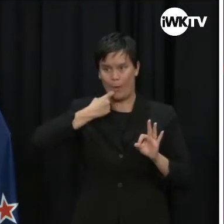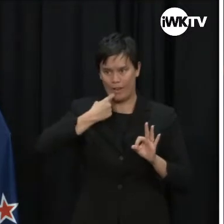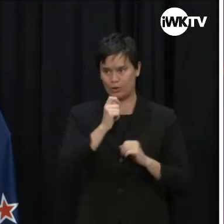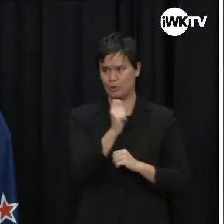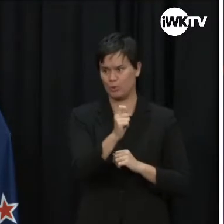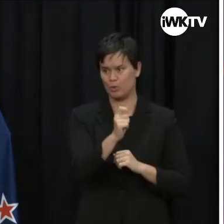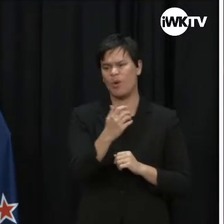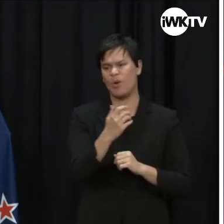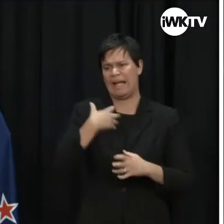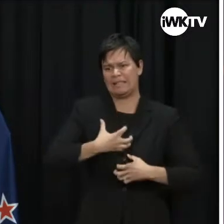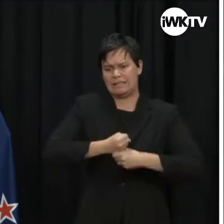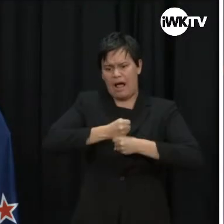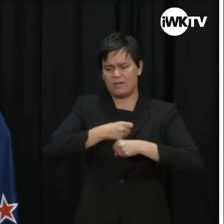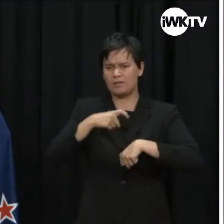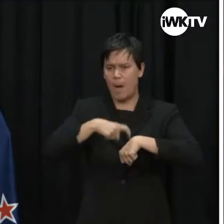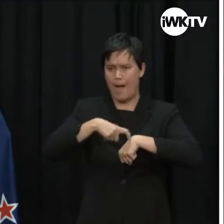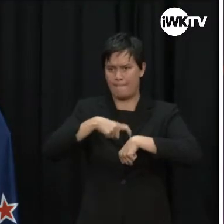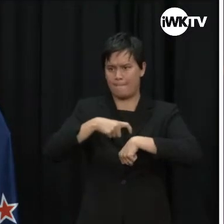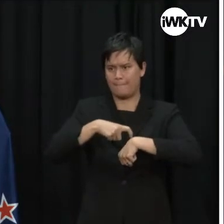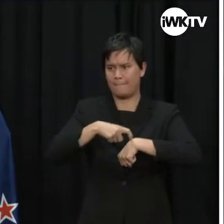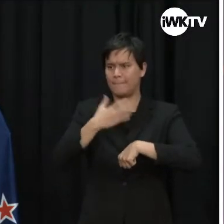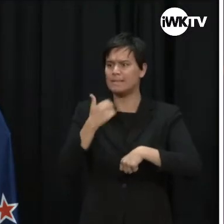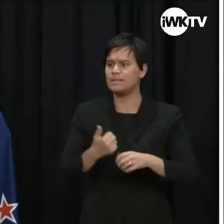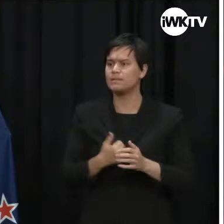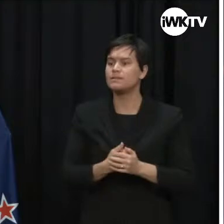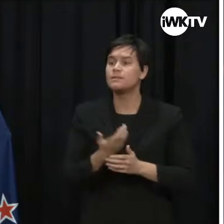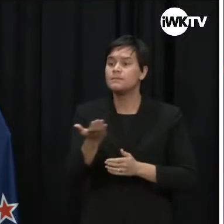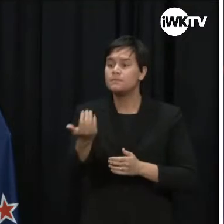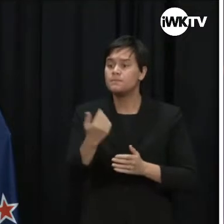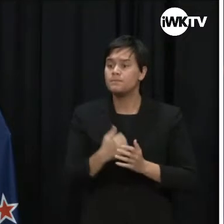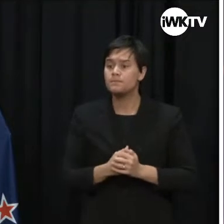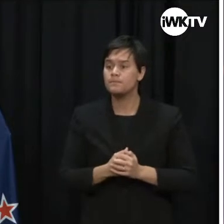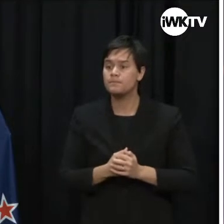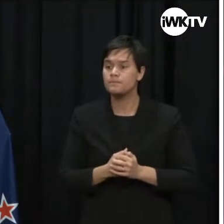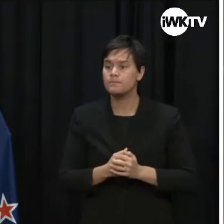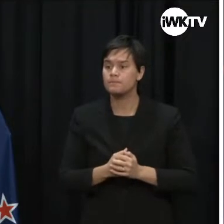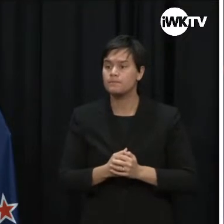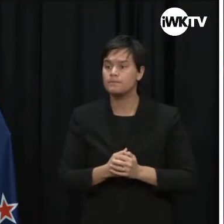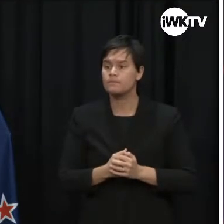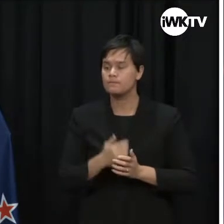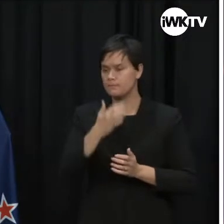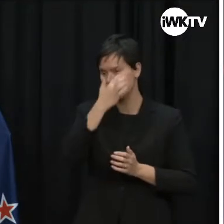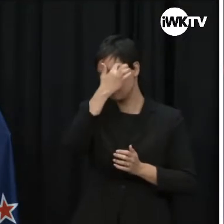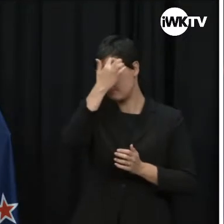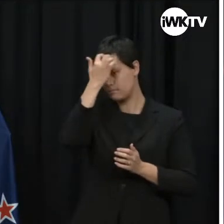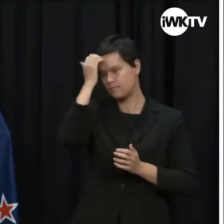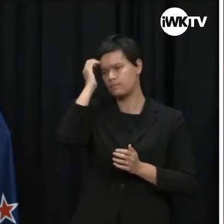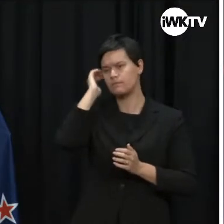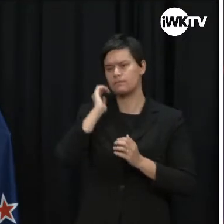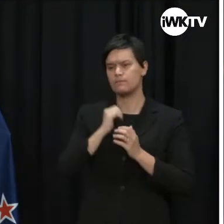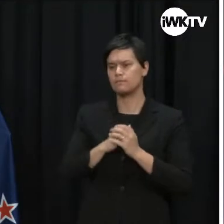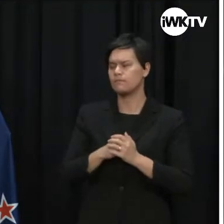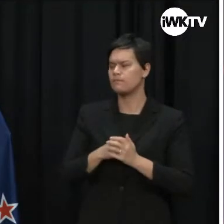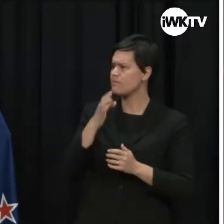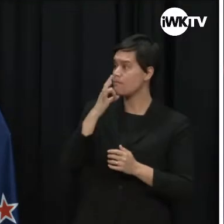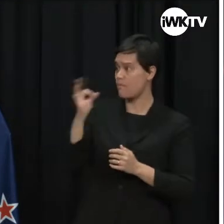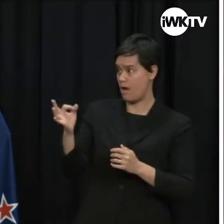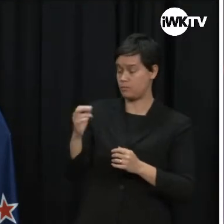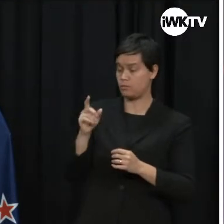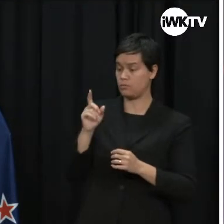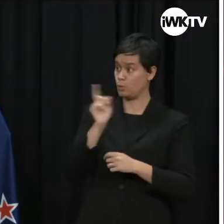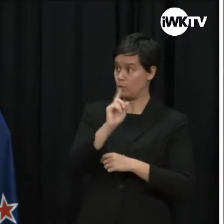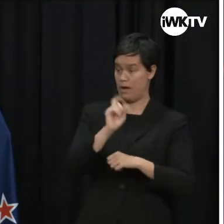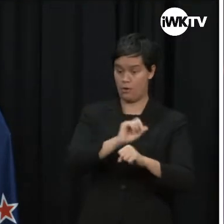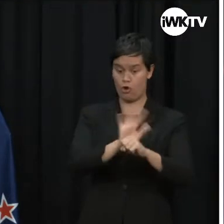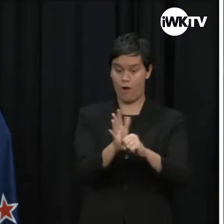and keep this reasonably tight today, but we will provide further updates. There's more information. Jessica. What do the zero results today mean for our